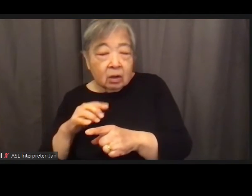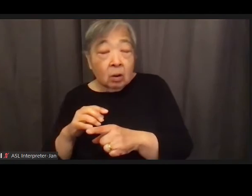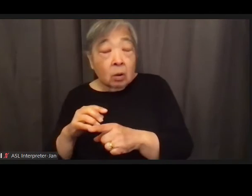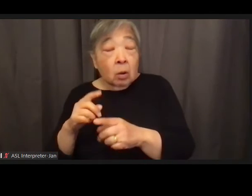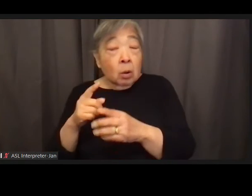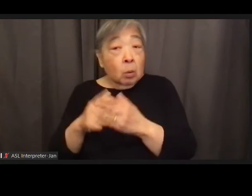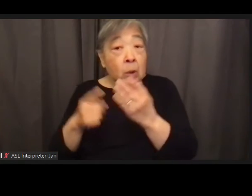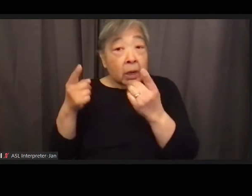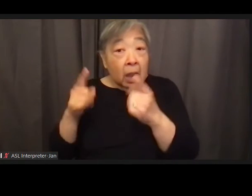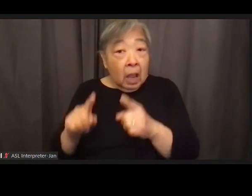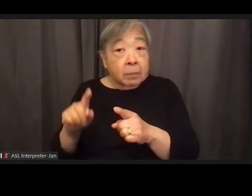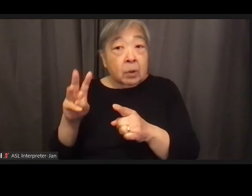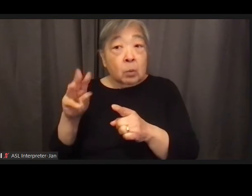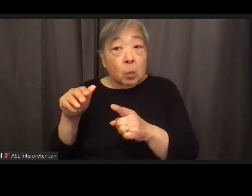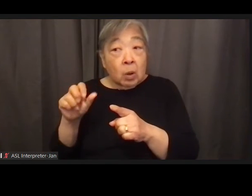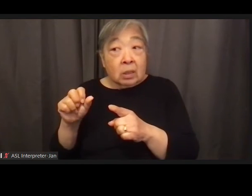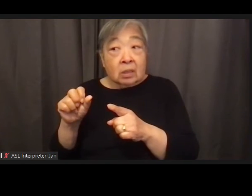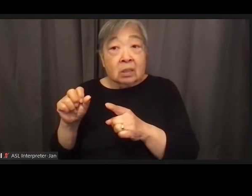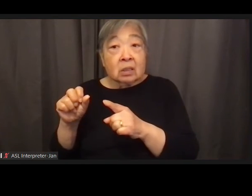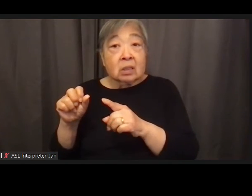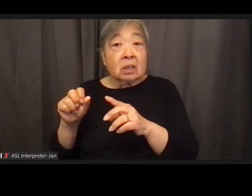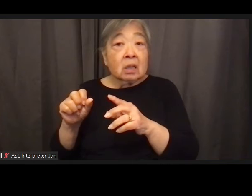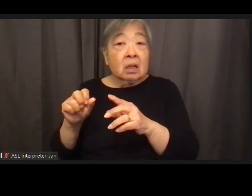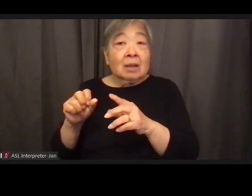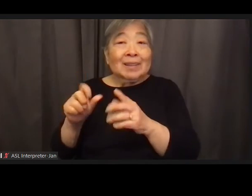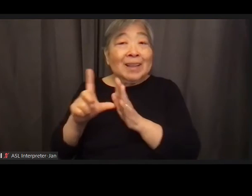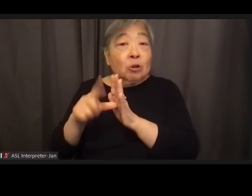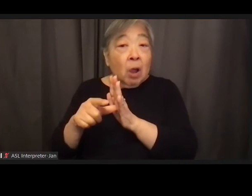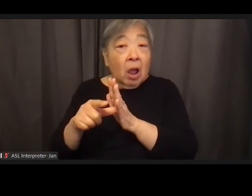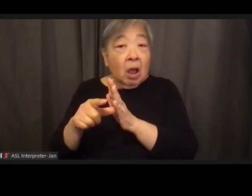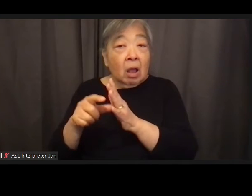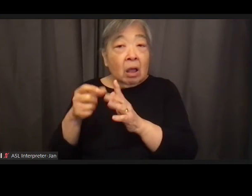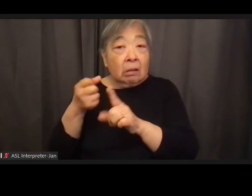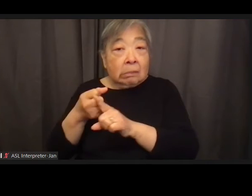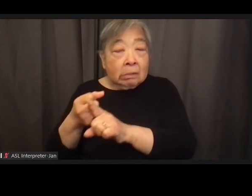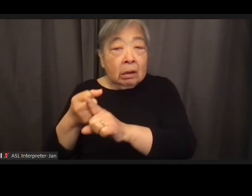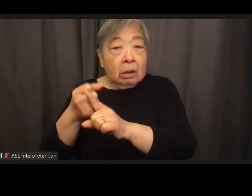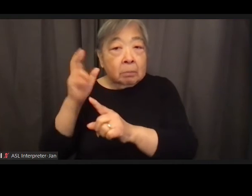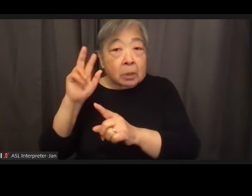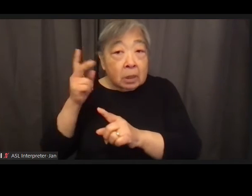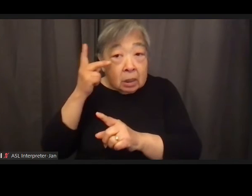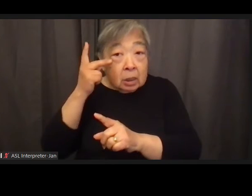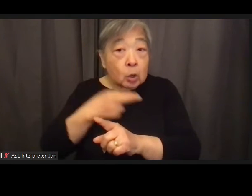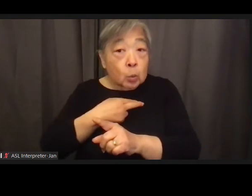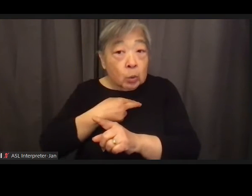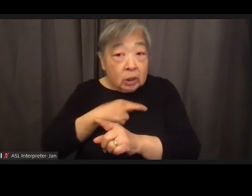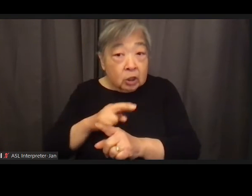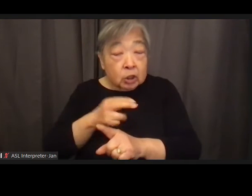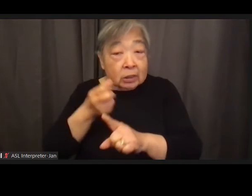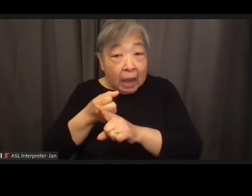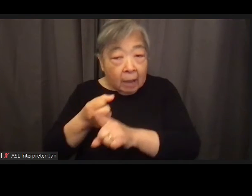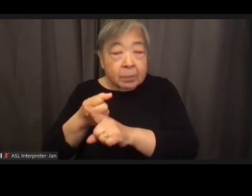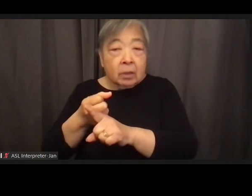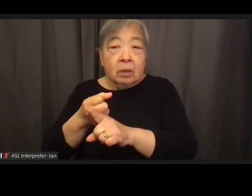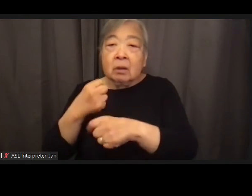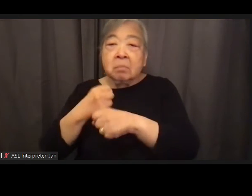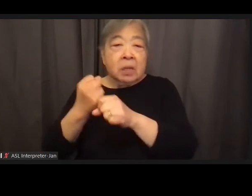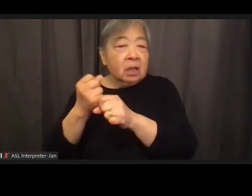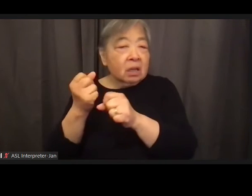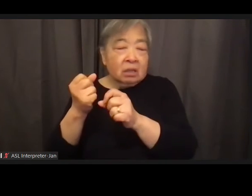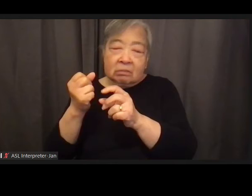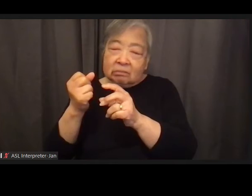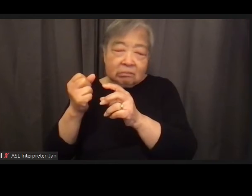subsequent political and religious developments sharpened this conflict, both in Bengal and Zanzibar.